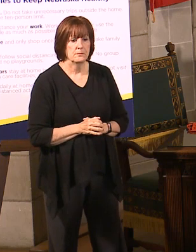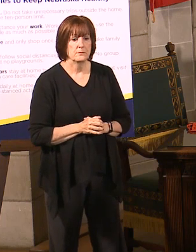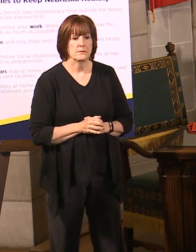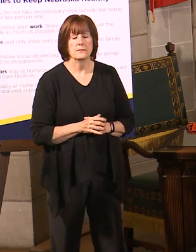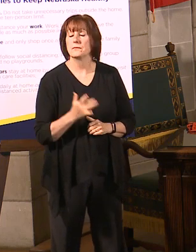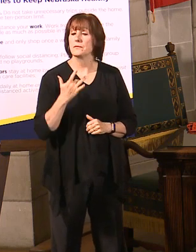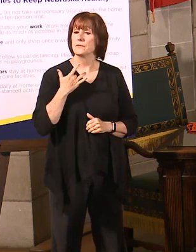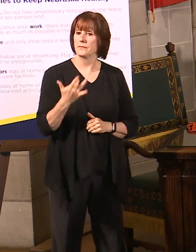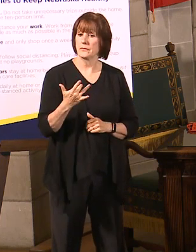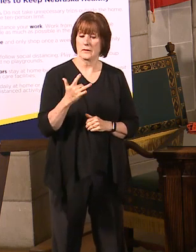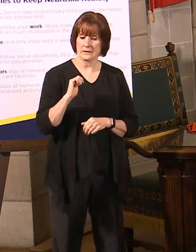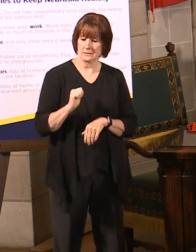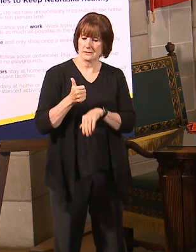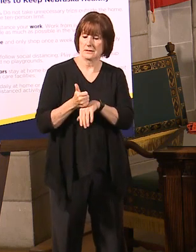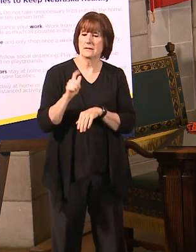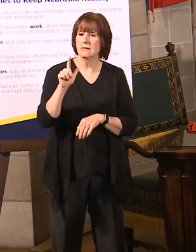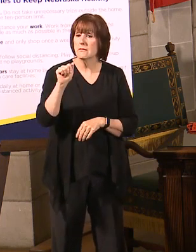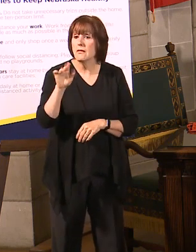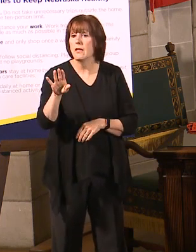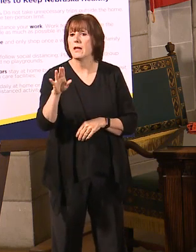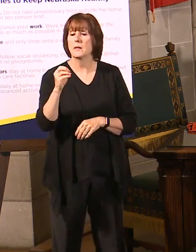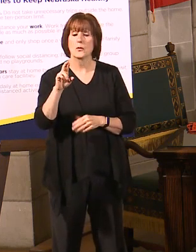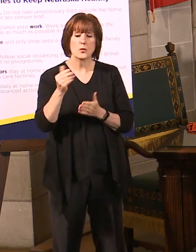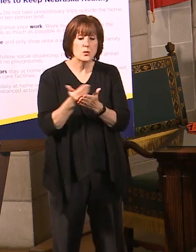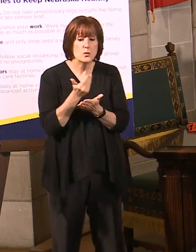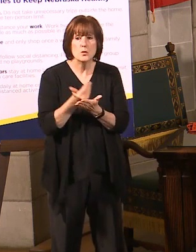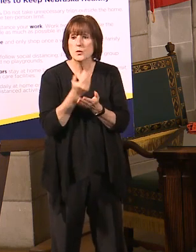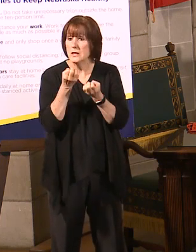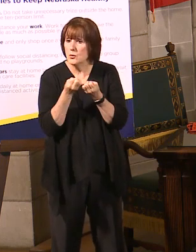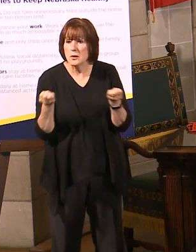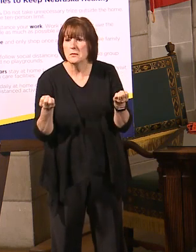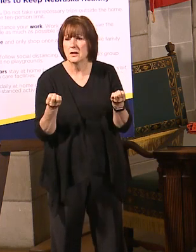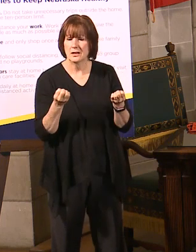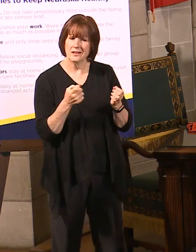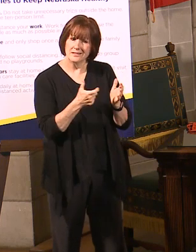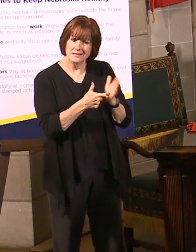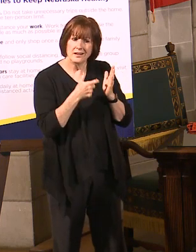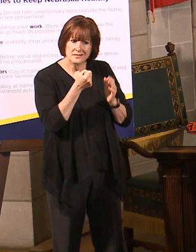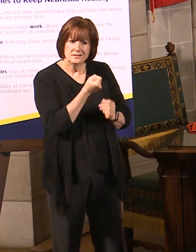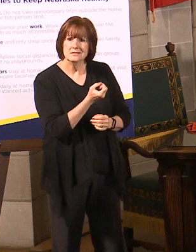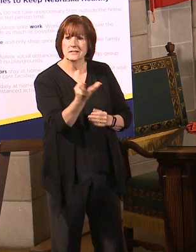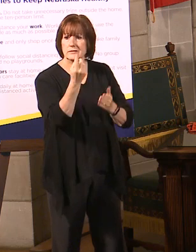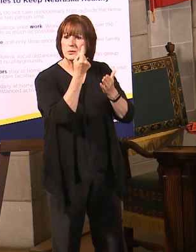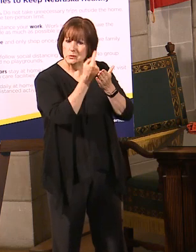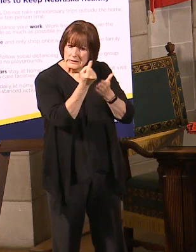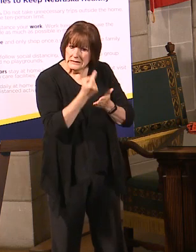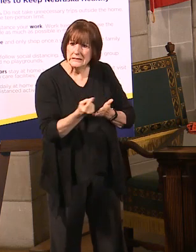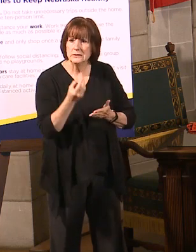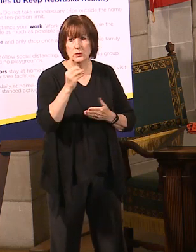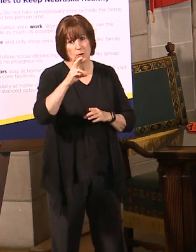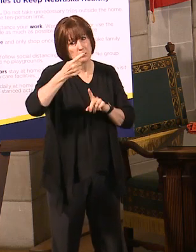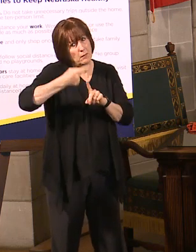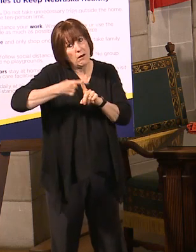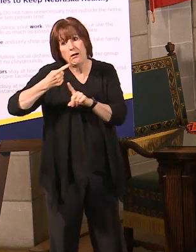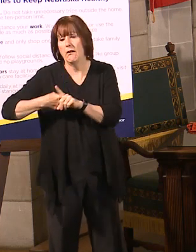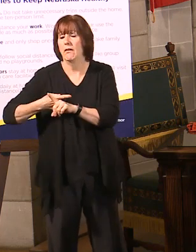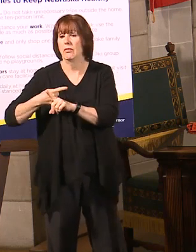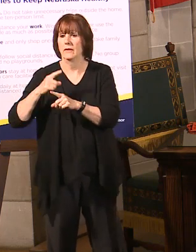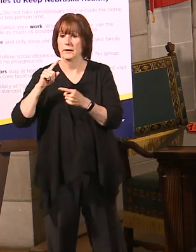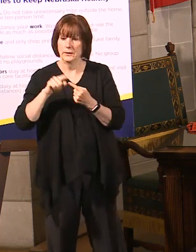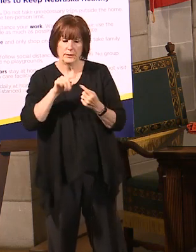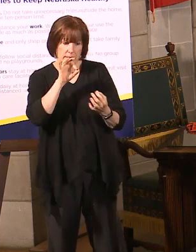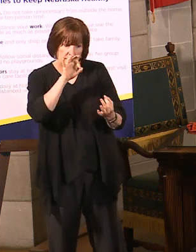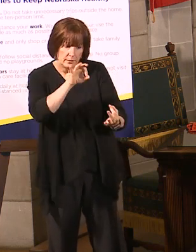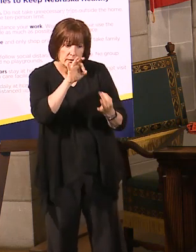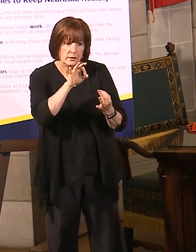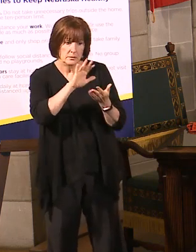Normally when setting up a lab or a new piece of equipment, it takes several weeks, as the governor mentioned, and even months to